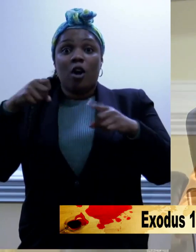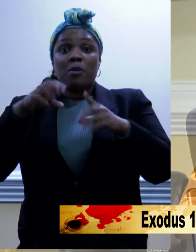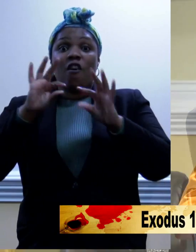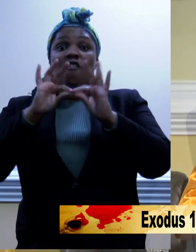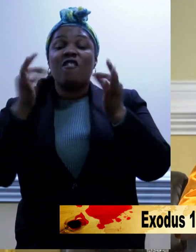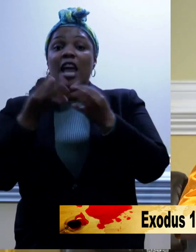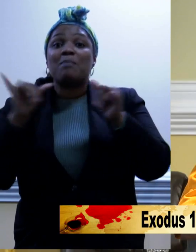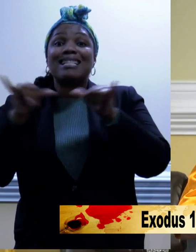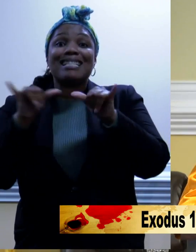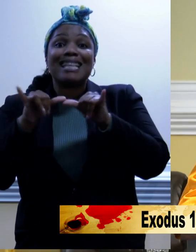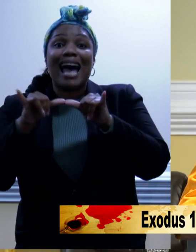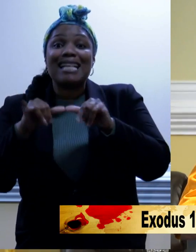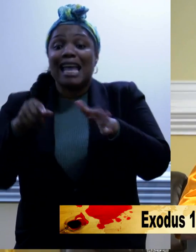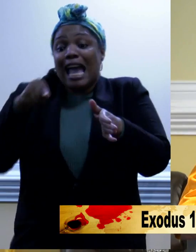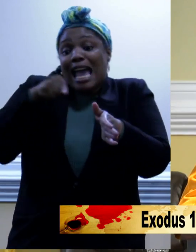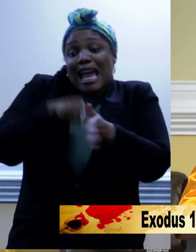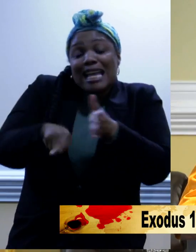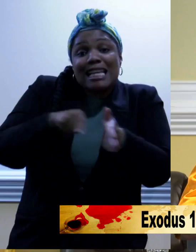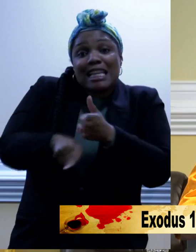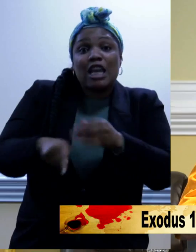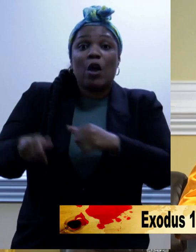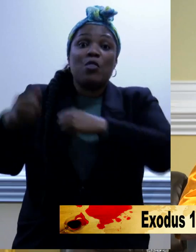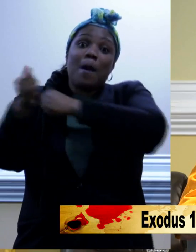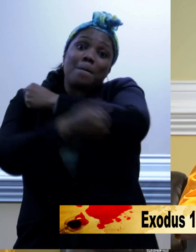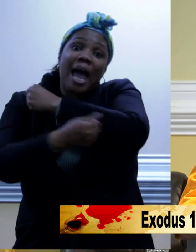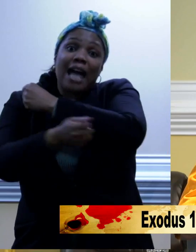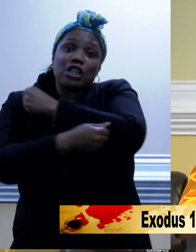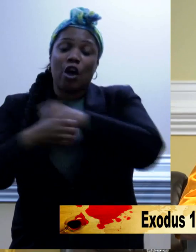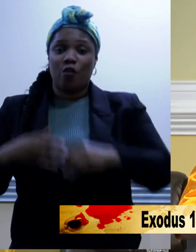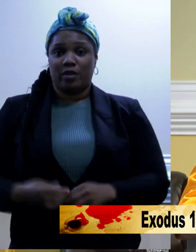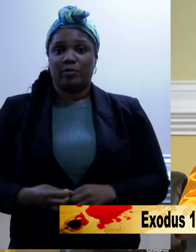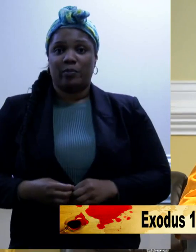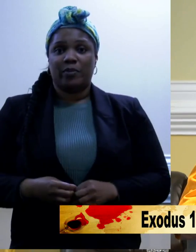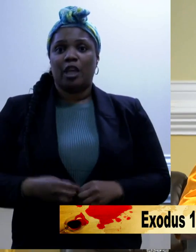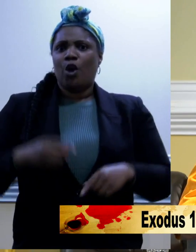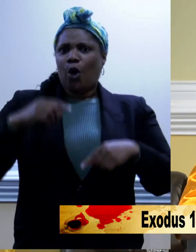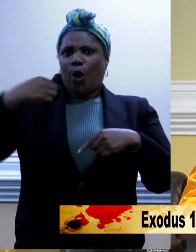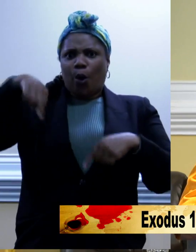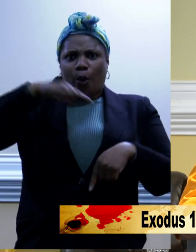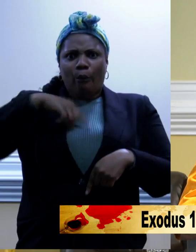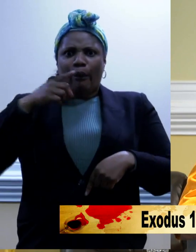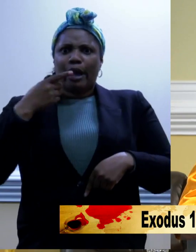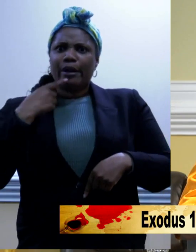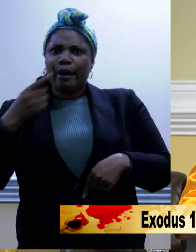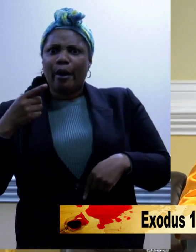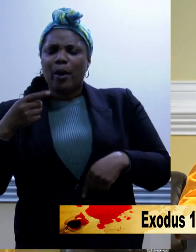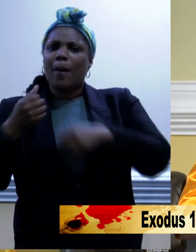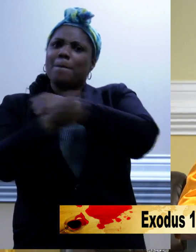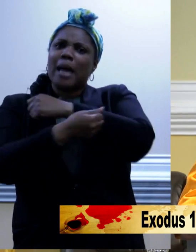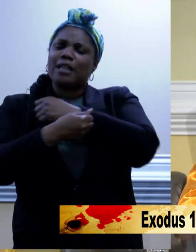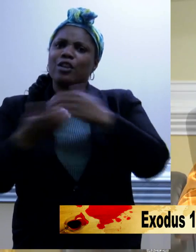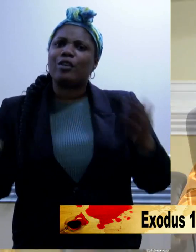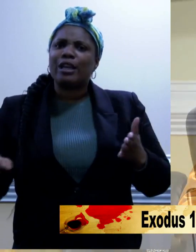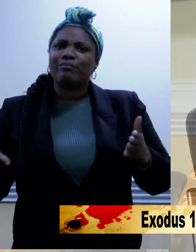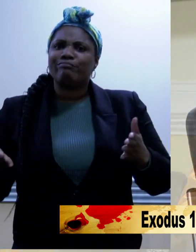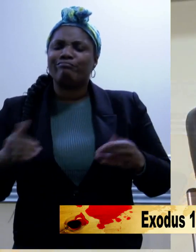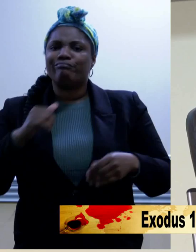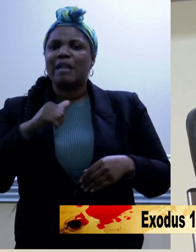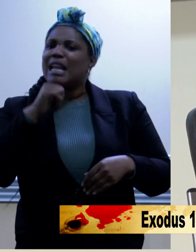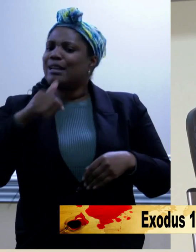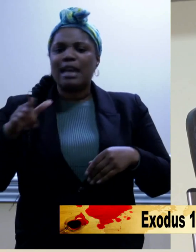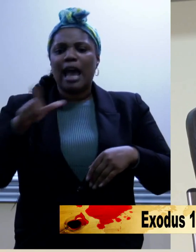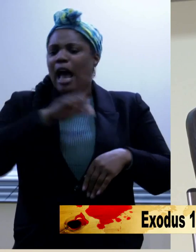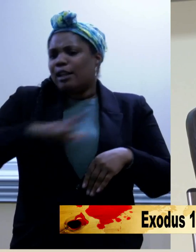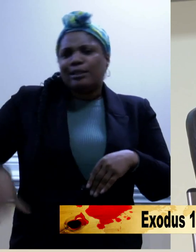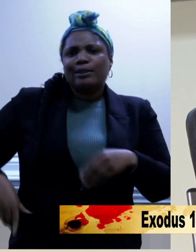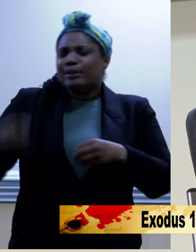communion. And kill the Passover. Kill the sacrament. Kill the Passover. Oh, so we're talking Passover here. Go ahead and read. And you shall take a